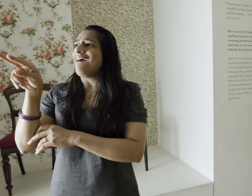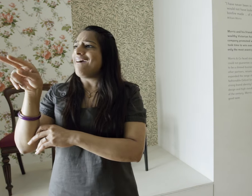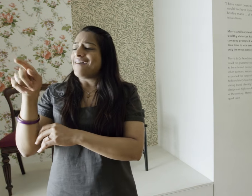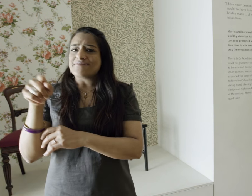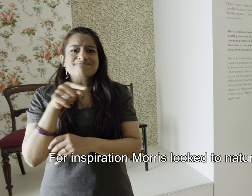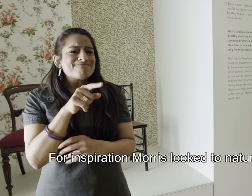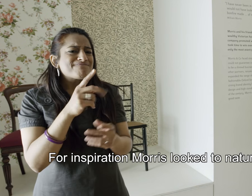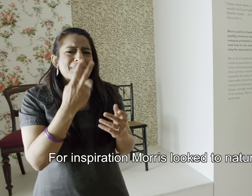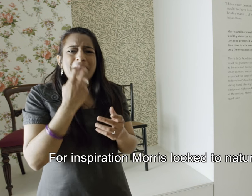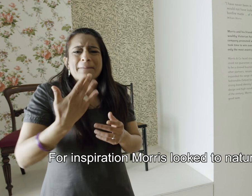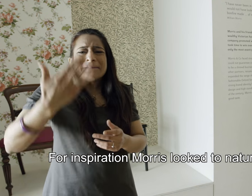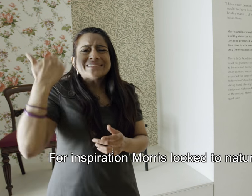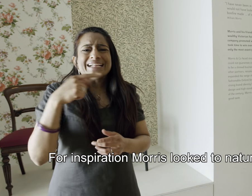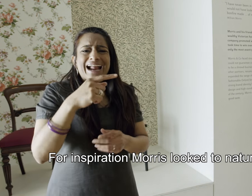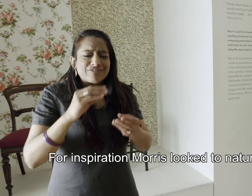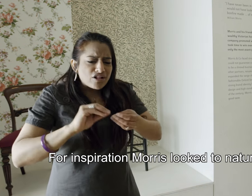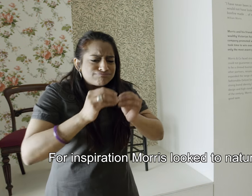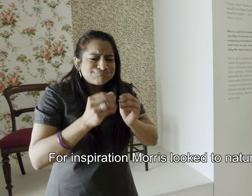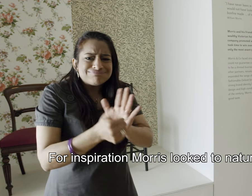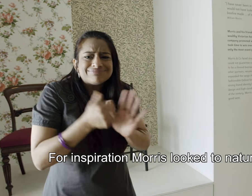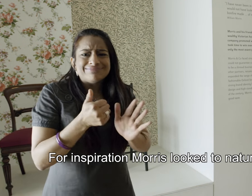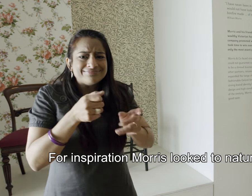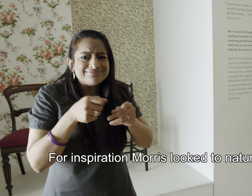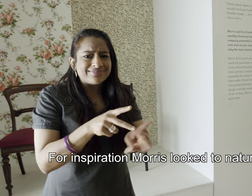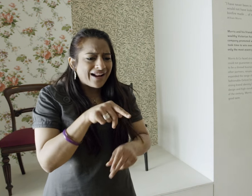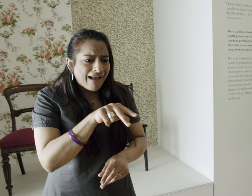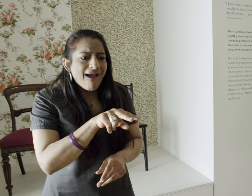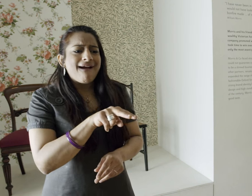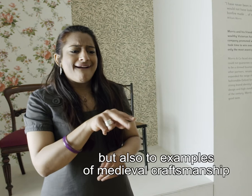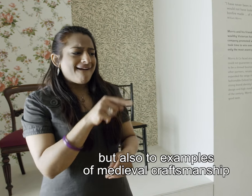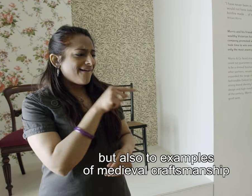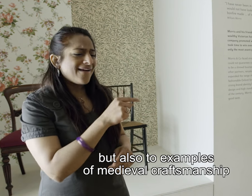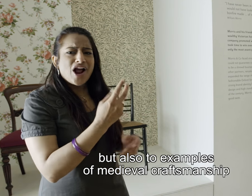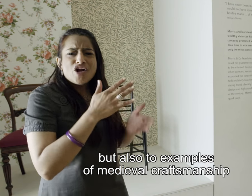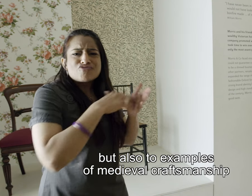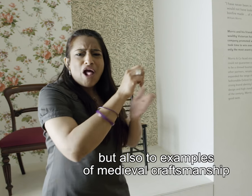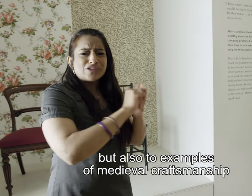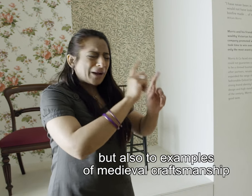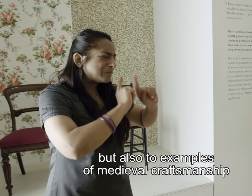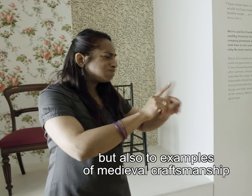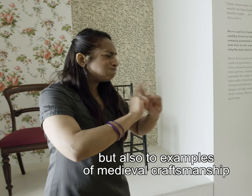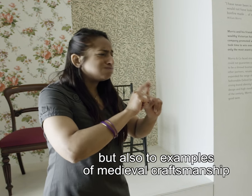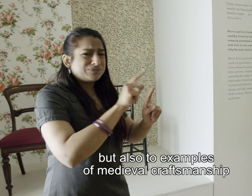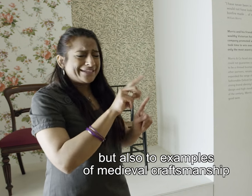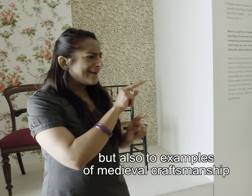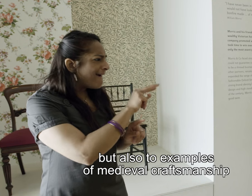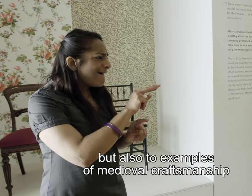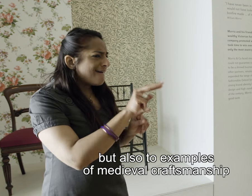for inspiration Morris looked to nature but also to examples of medieval craftsmanship